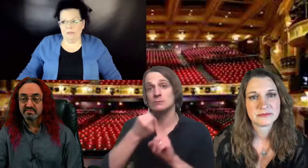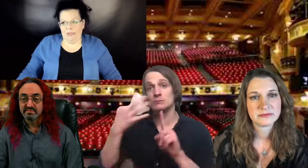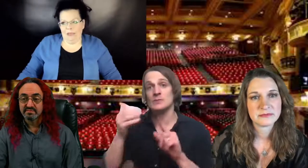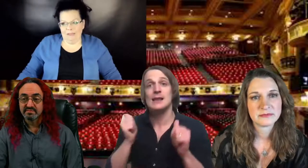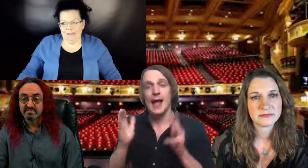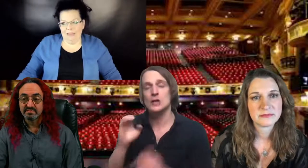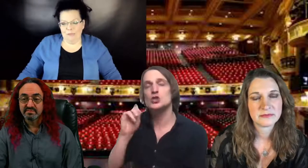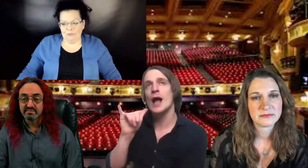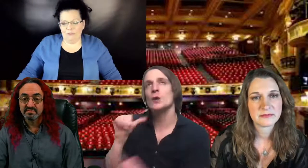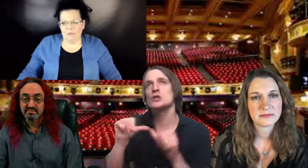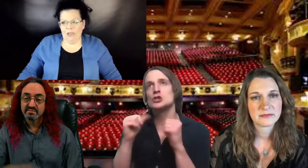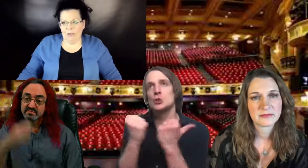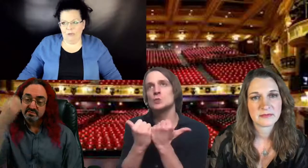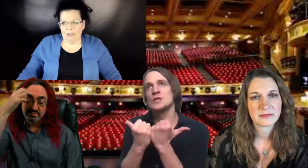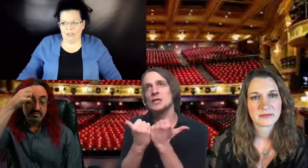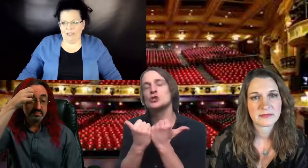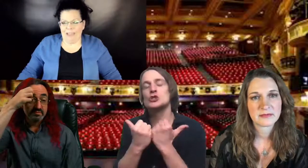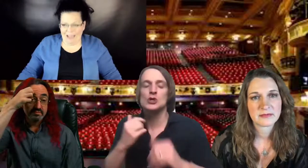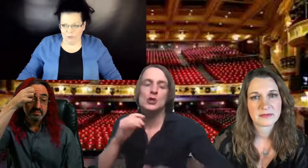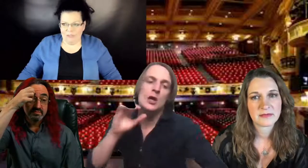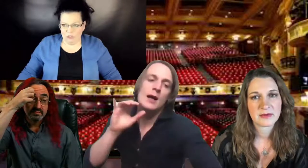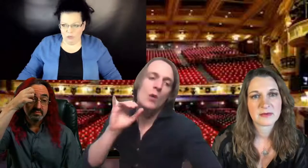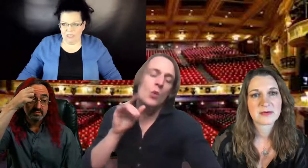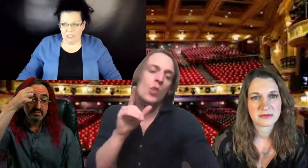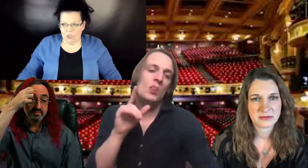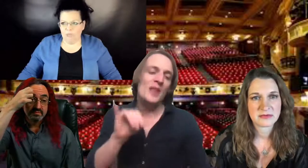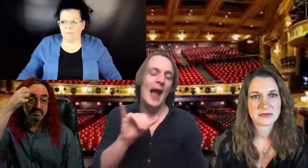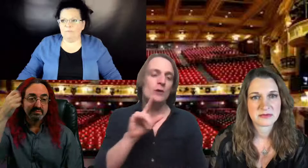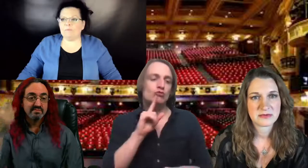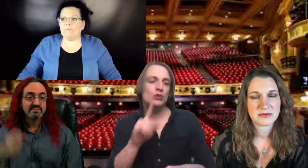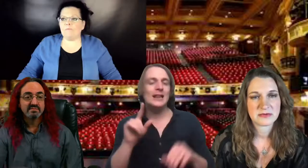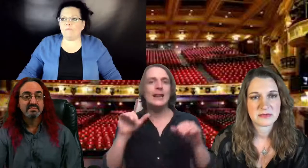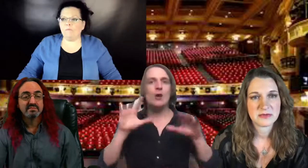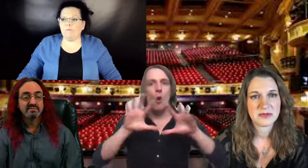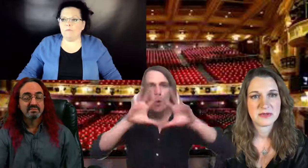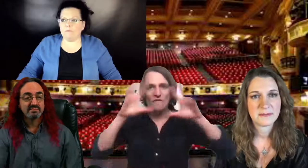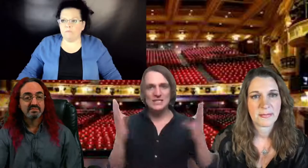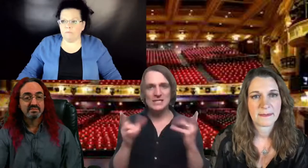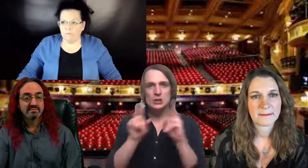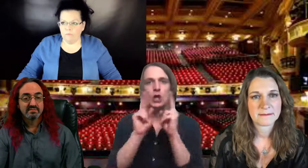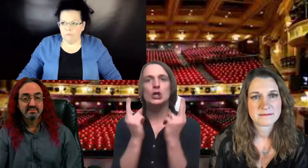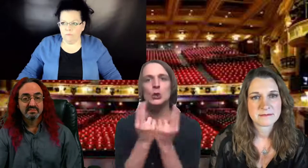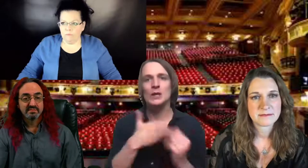Well, I mean, yeah, it's absolutely for the Actors Equity Association.